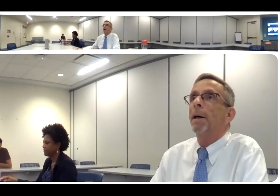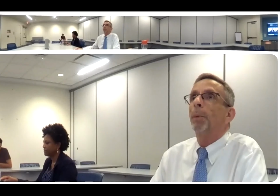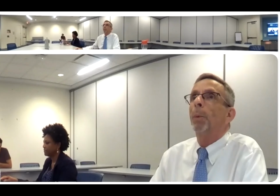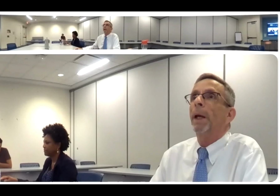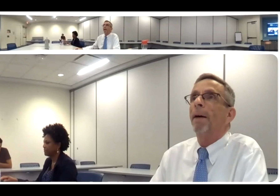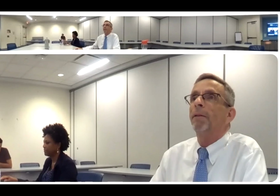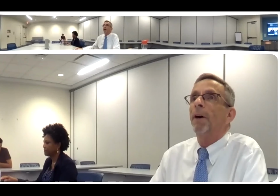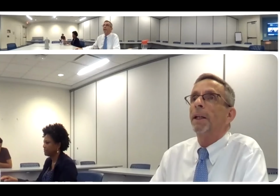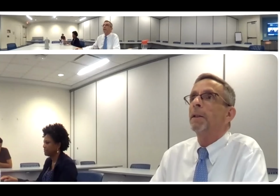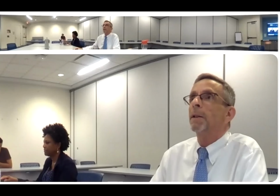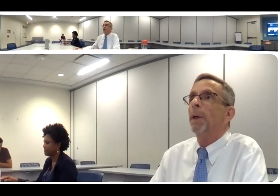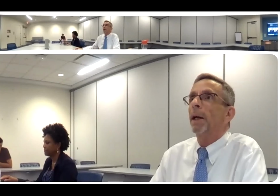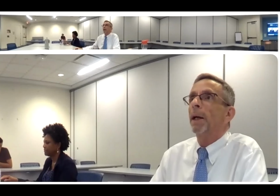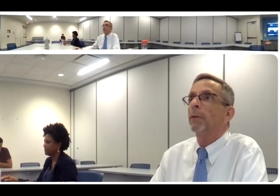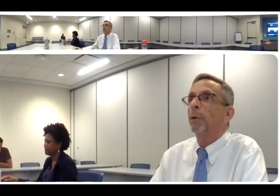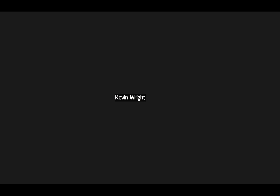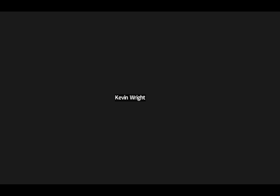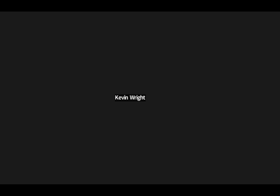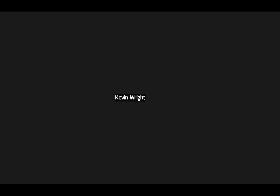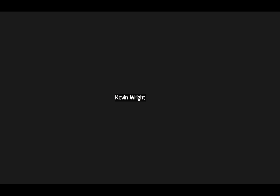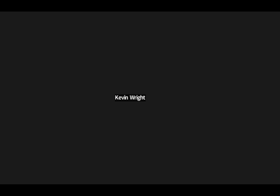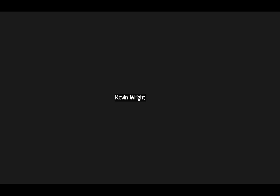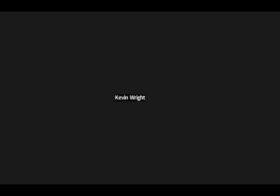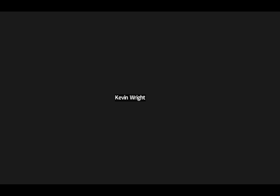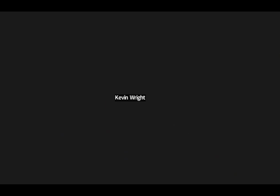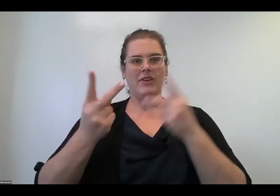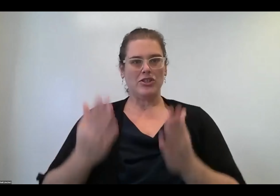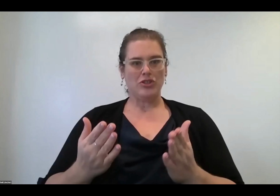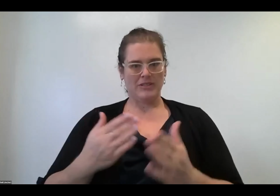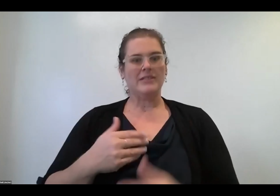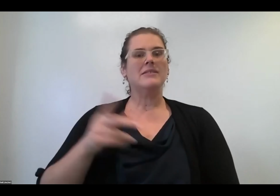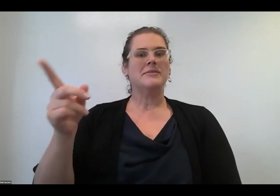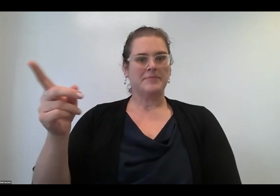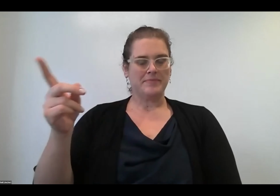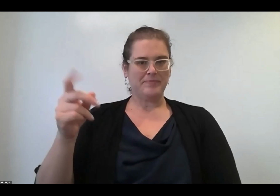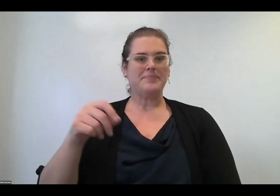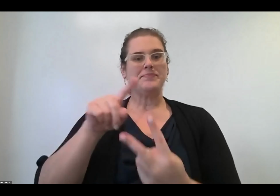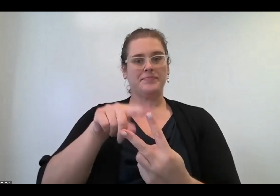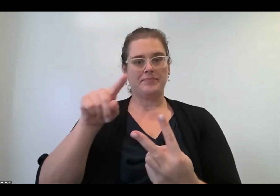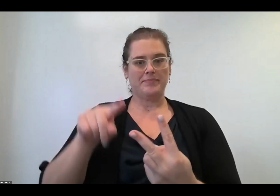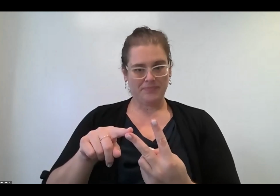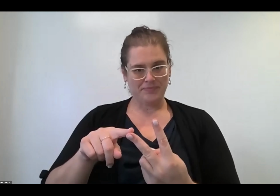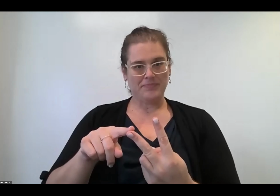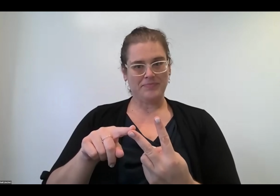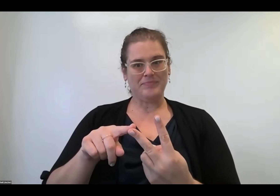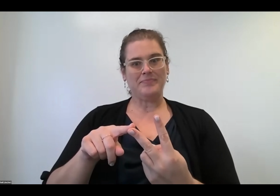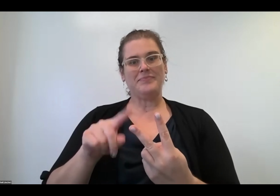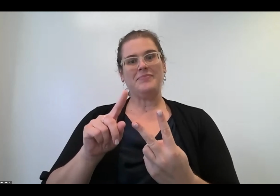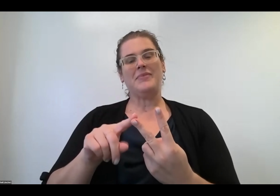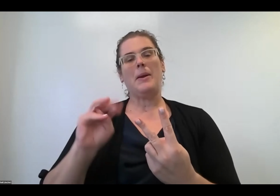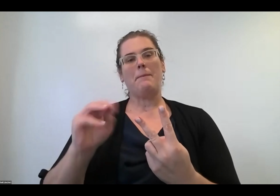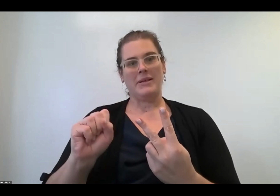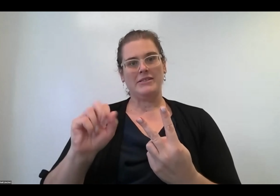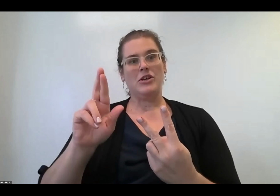Next up, we have invited some guests, Thembi, as well as Ms. Rouse,